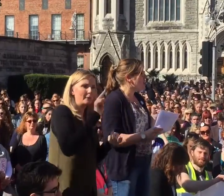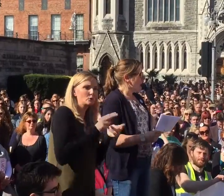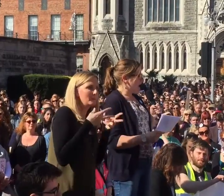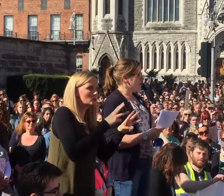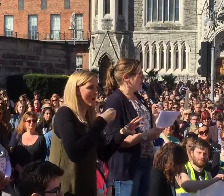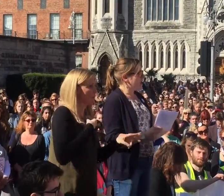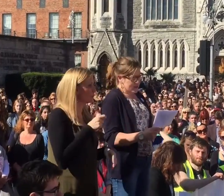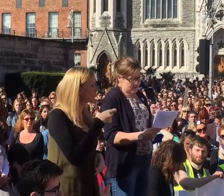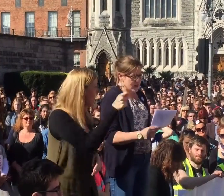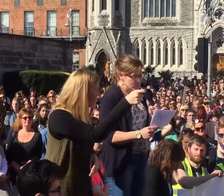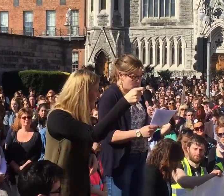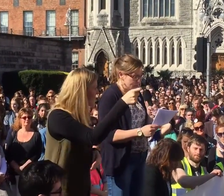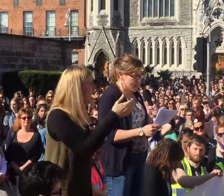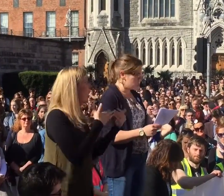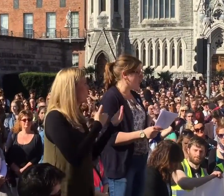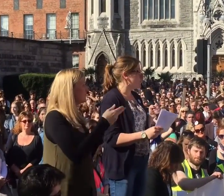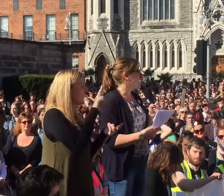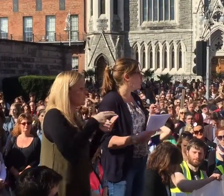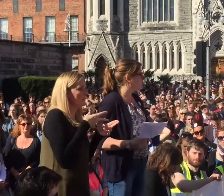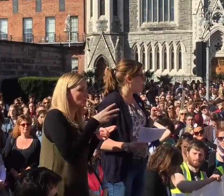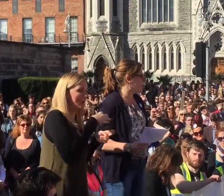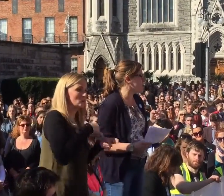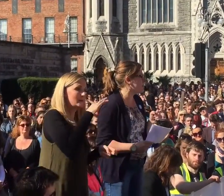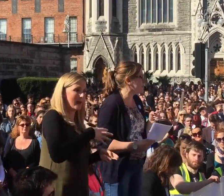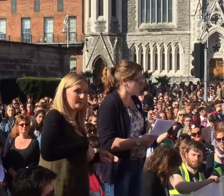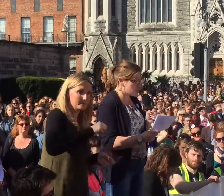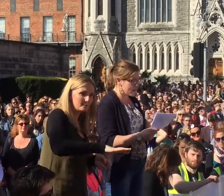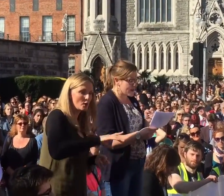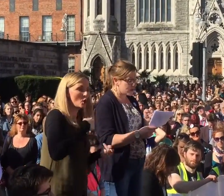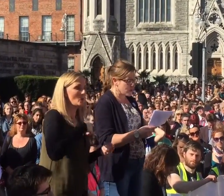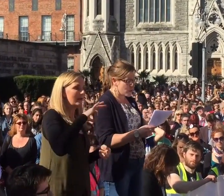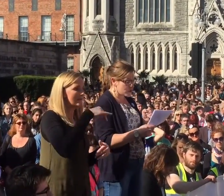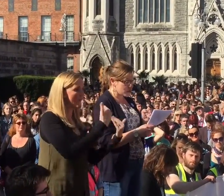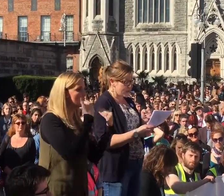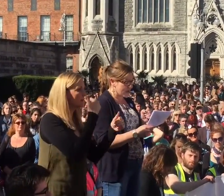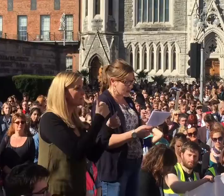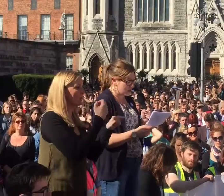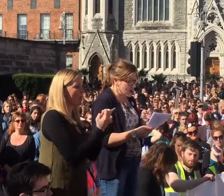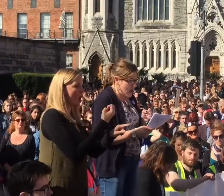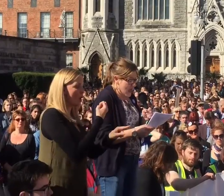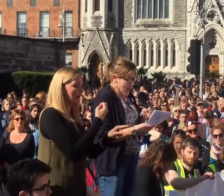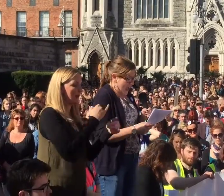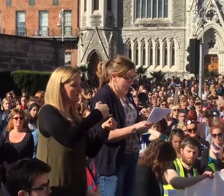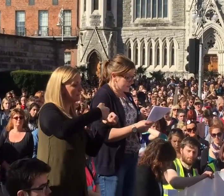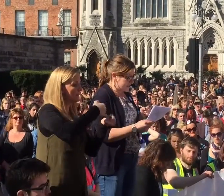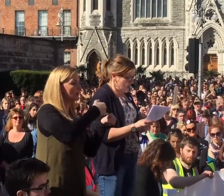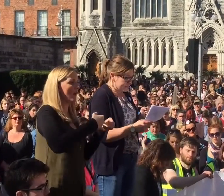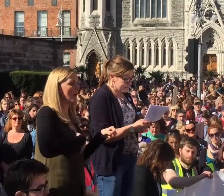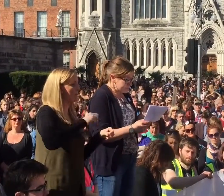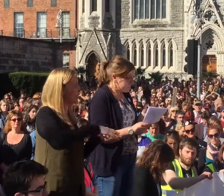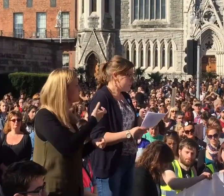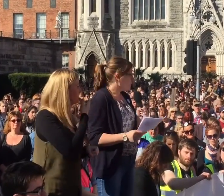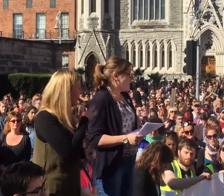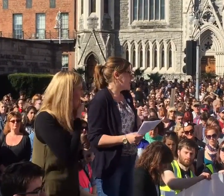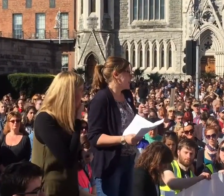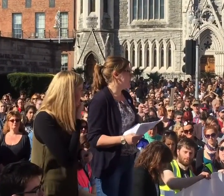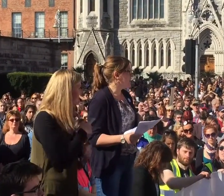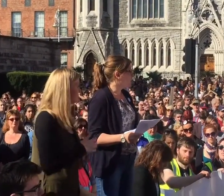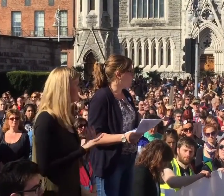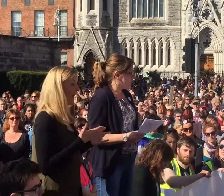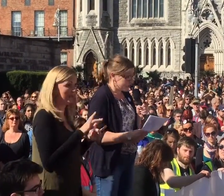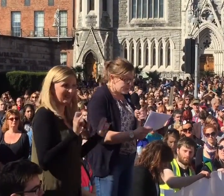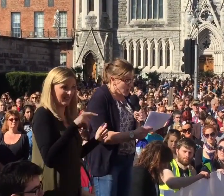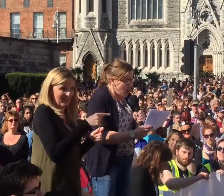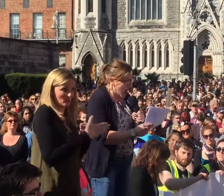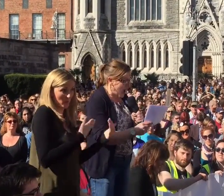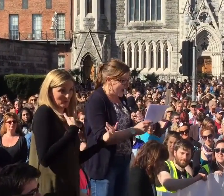travel and get a termination. We give information about the early medical abortion pill, and that's it,